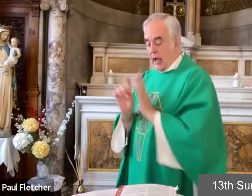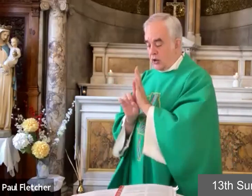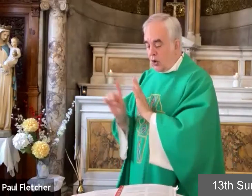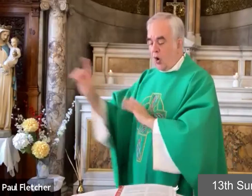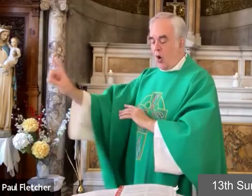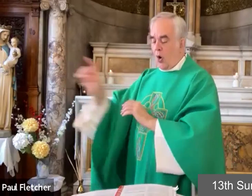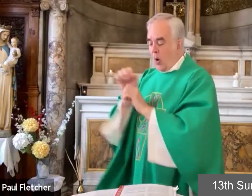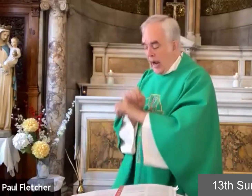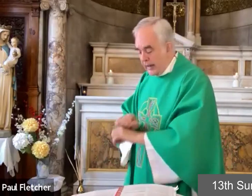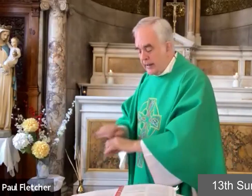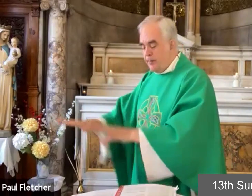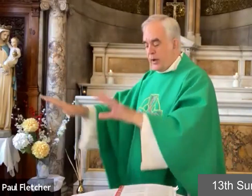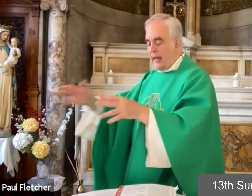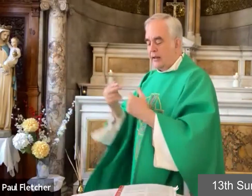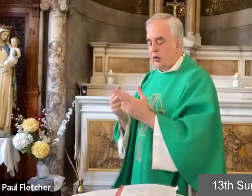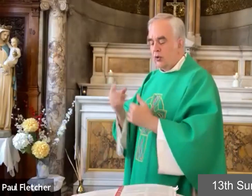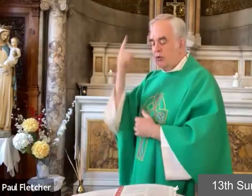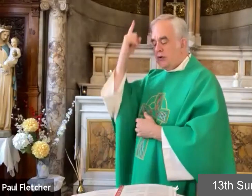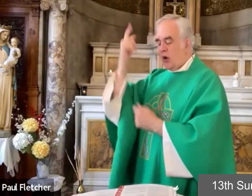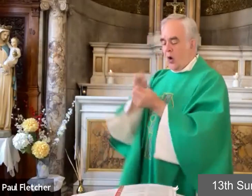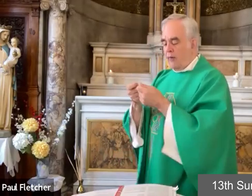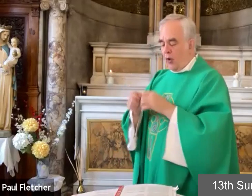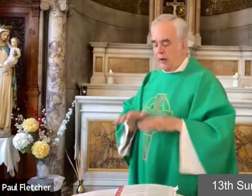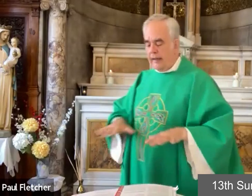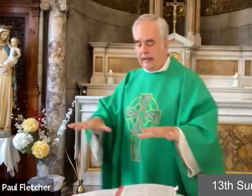to go and spread the news of God's kingdom."